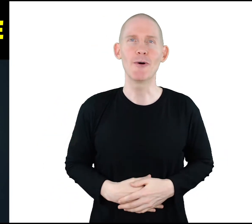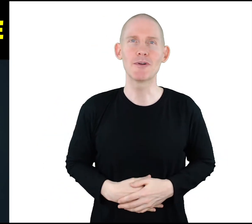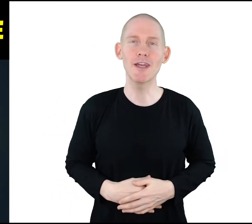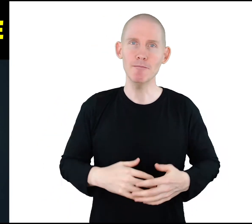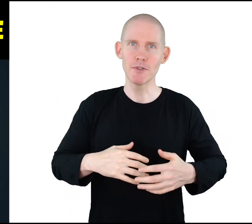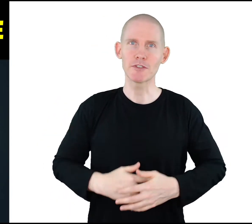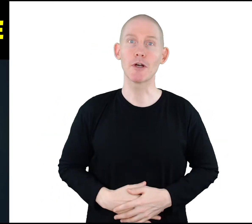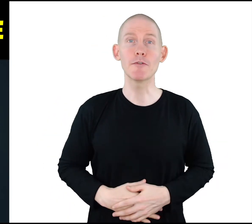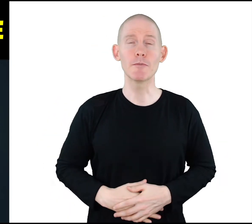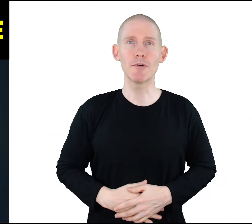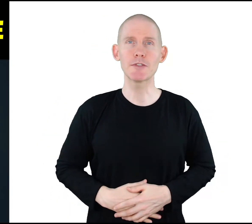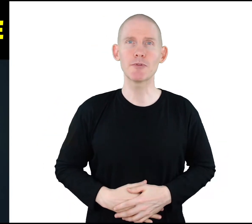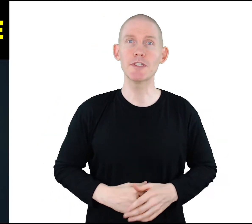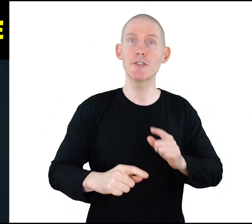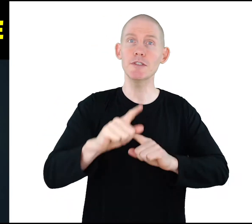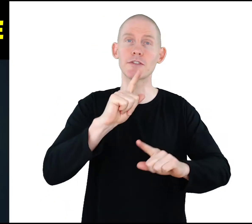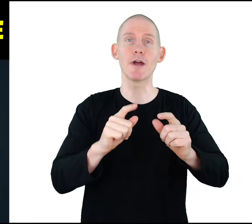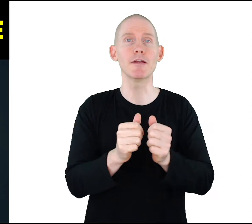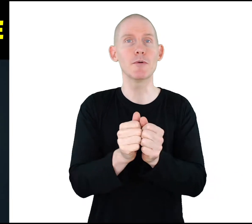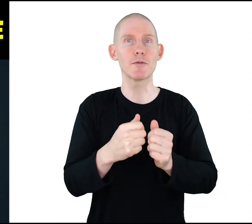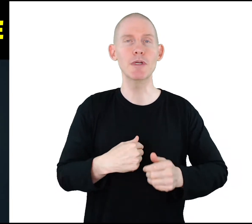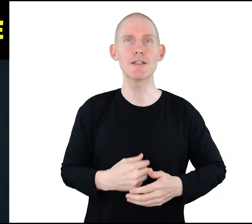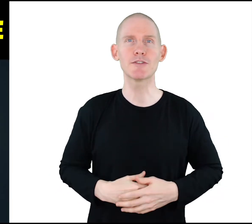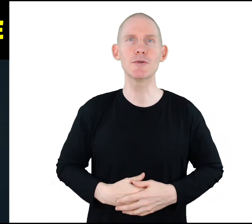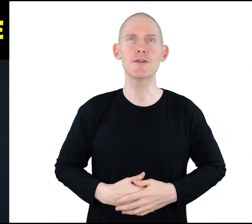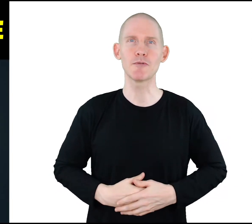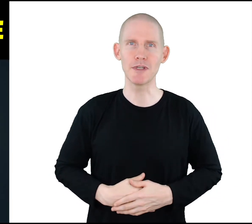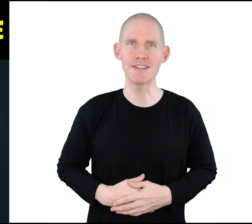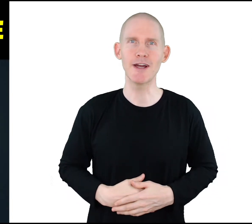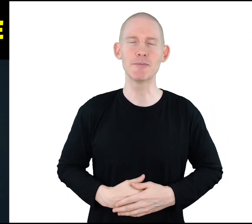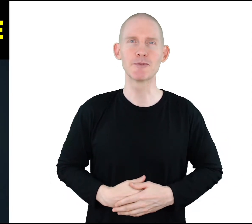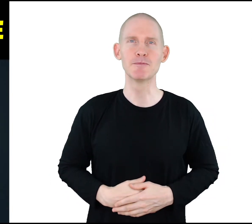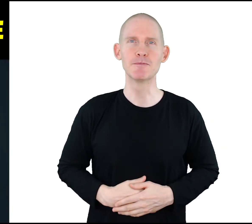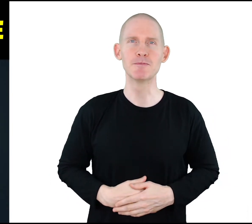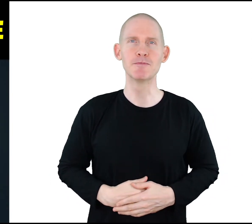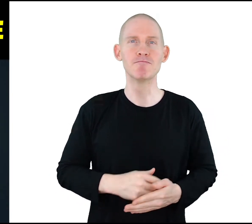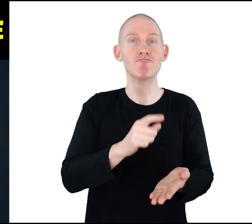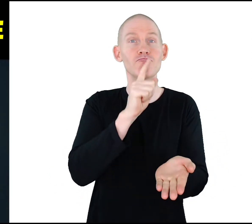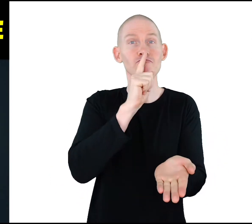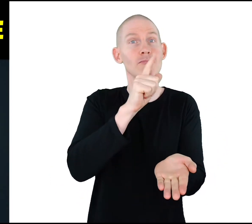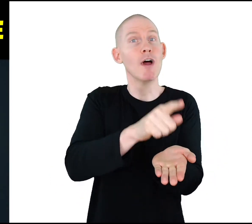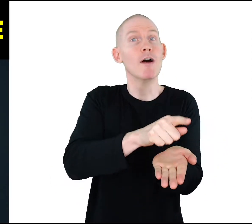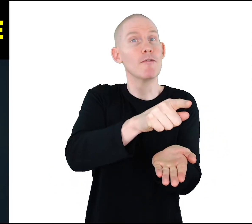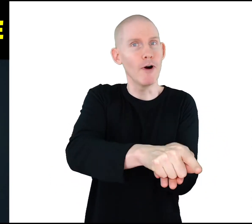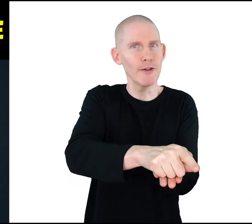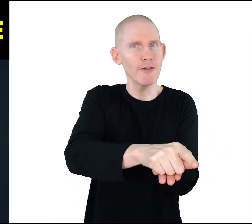Okay, starting from the rest position, sign with me. Let's do it 3 times. Fall in love.